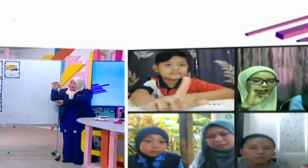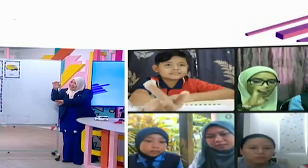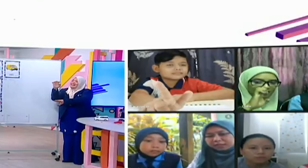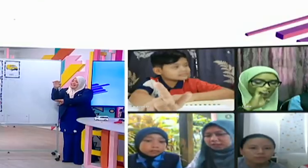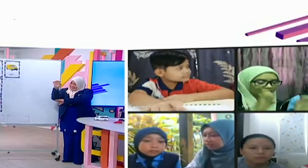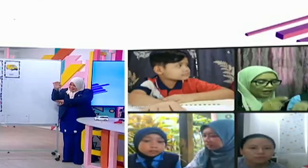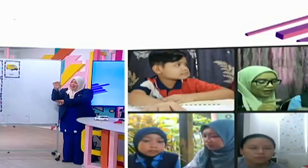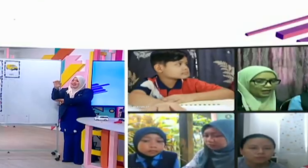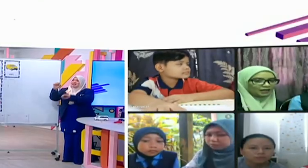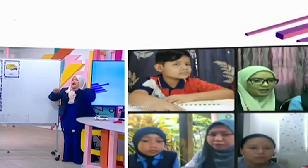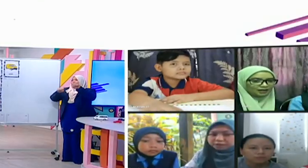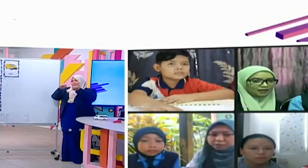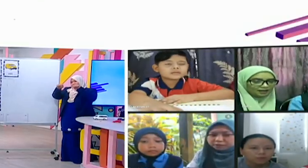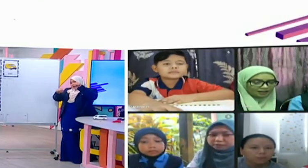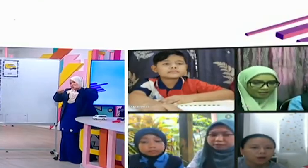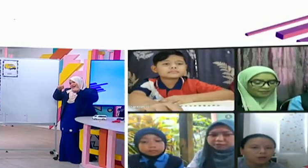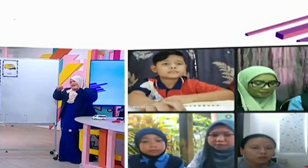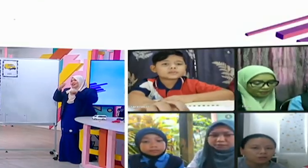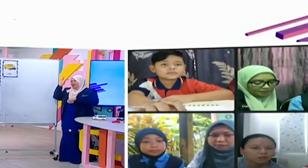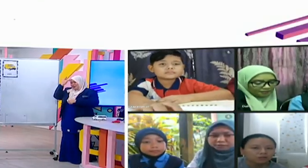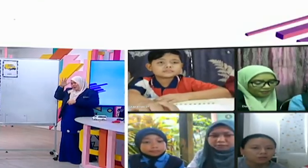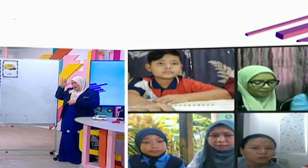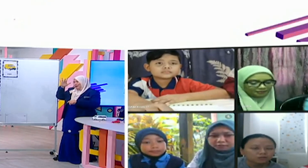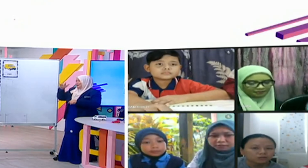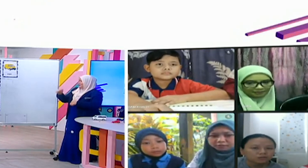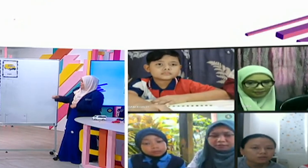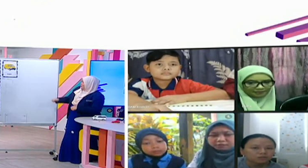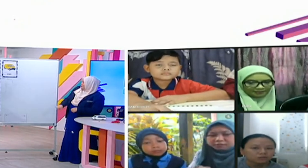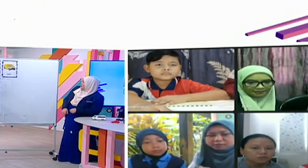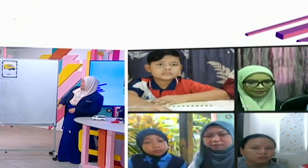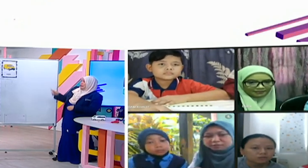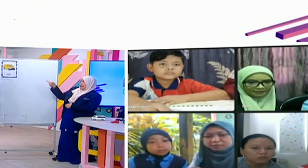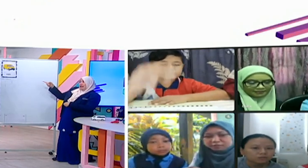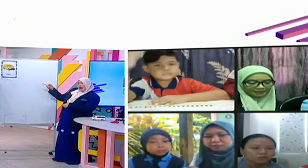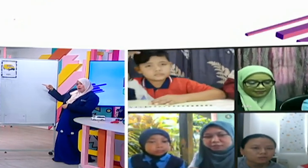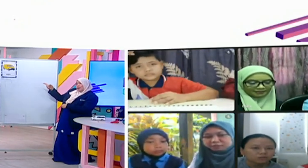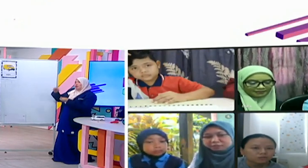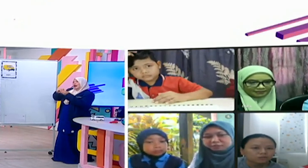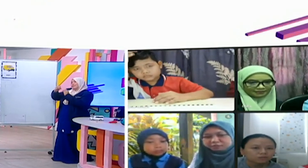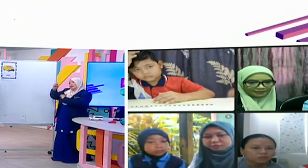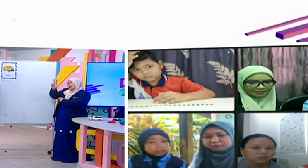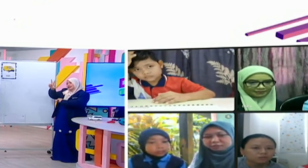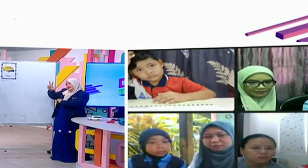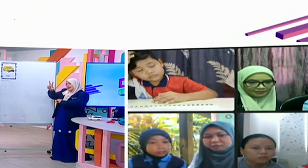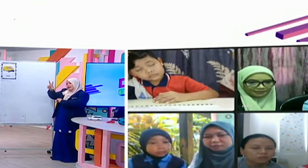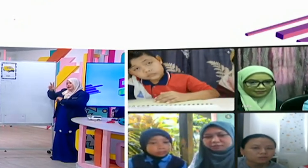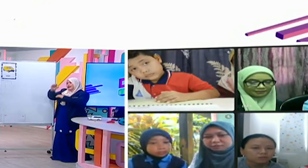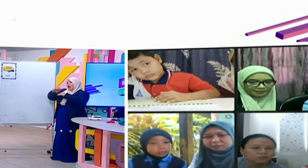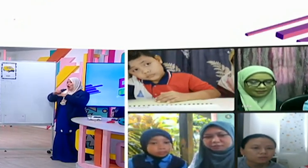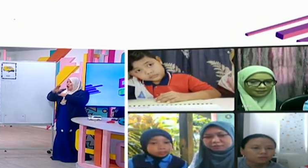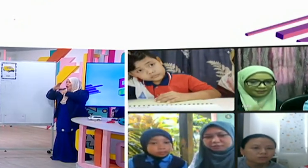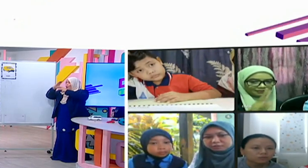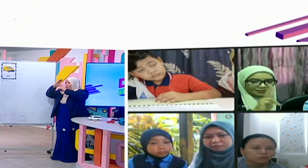B-I-K-E. Yes. Bye. Good. Now, number three.